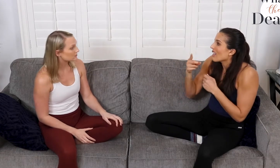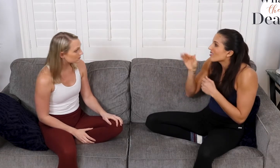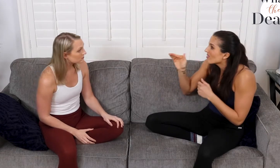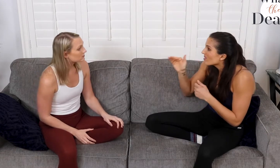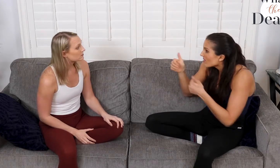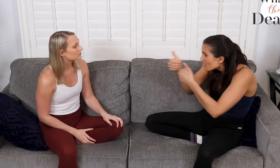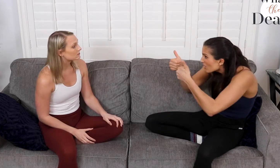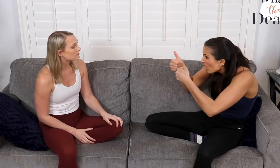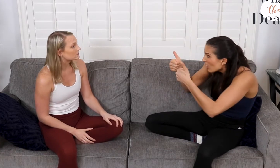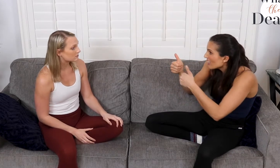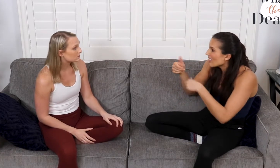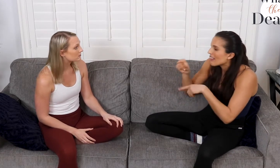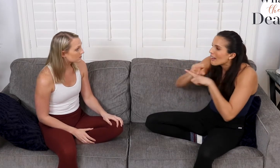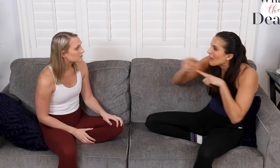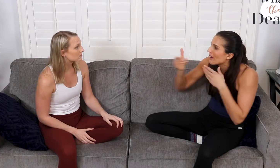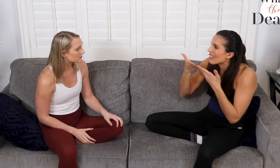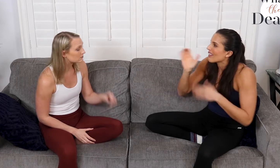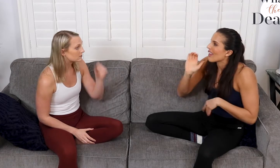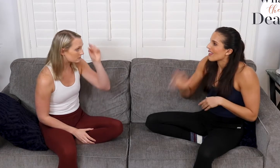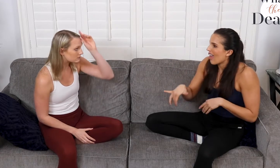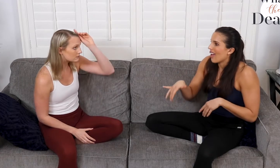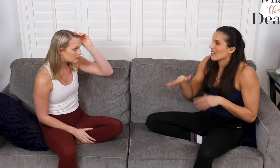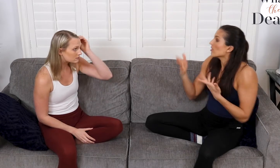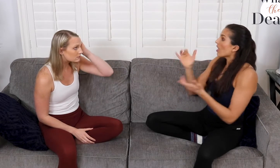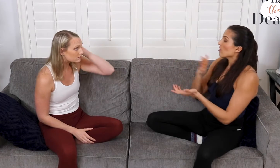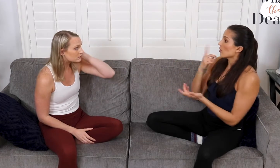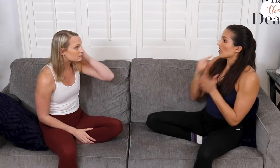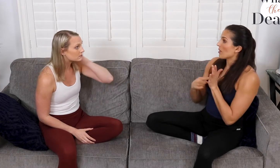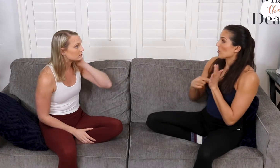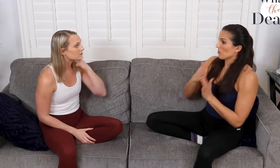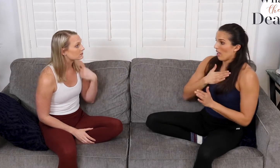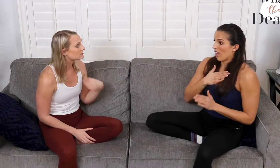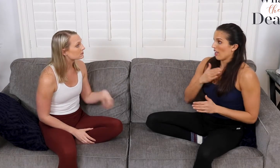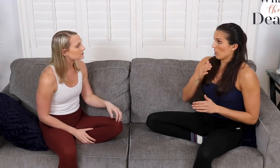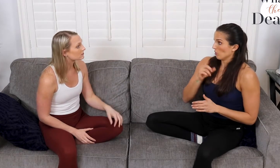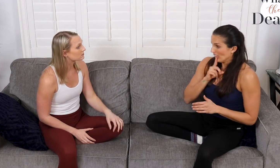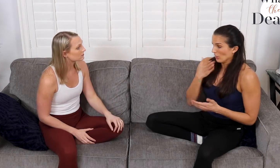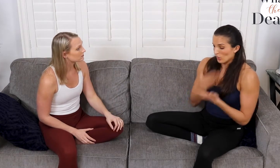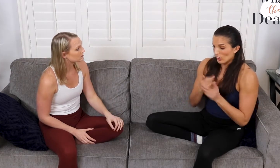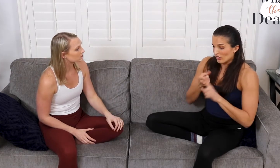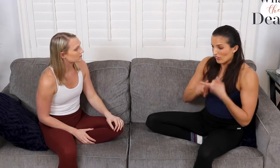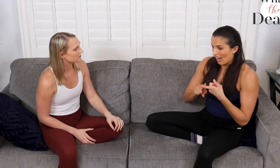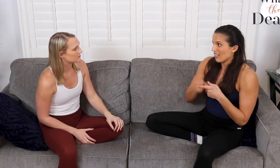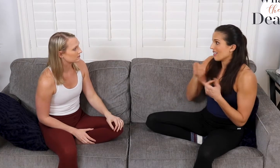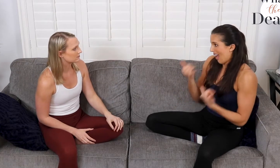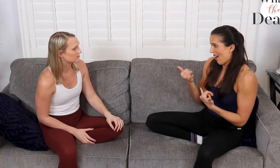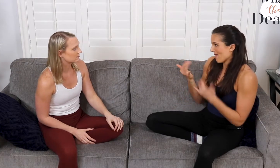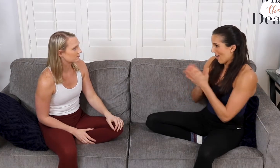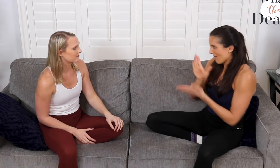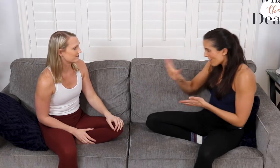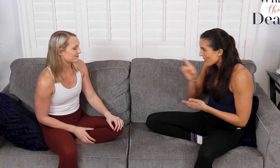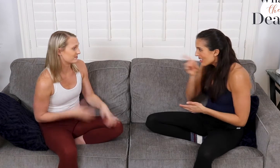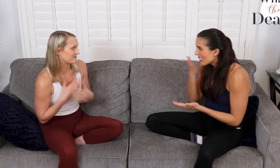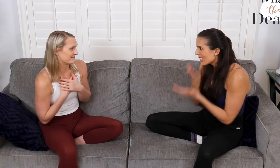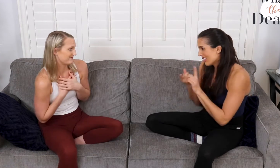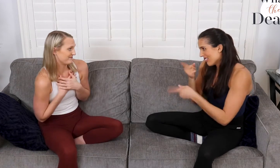of communication barriers, it's not there anymore. Yeah, that's also interesting. It's interesting how your